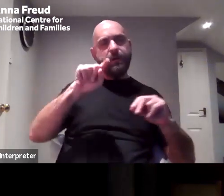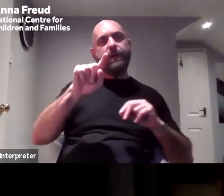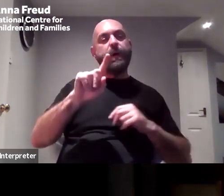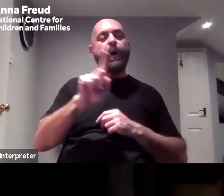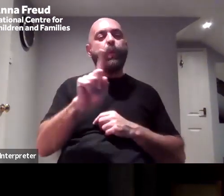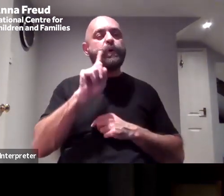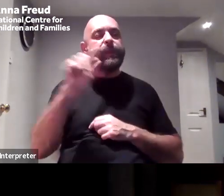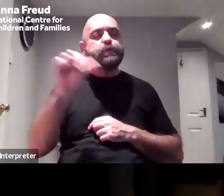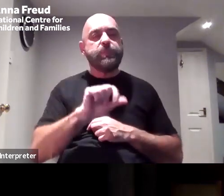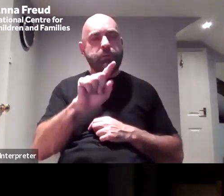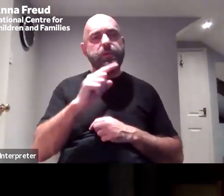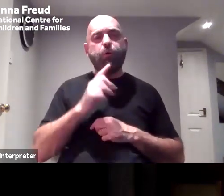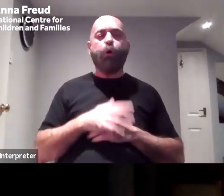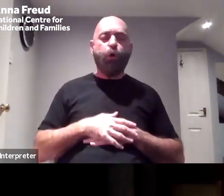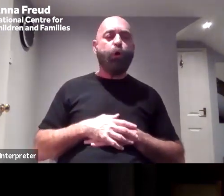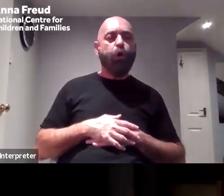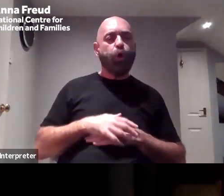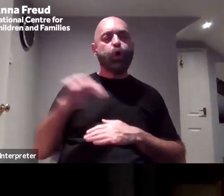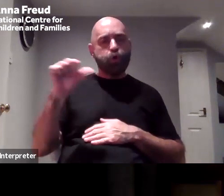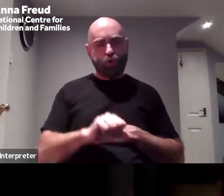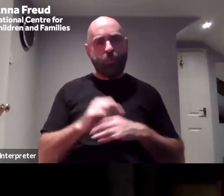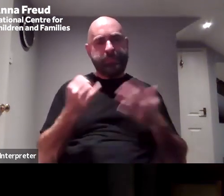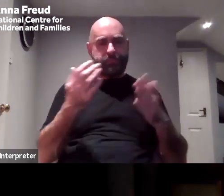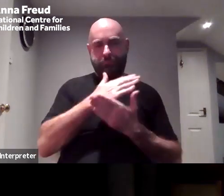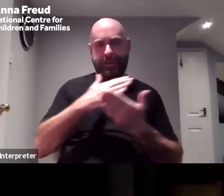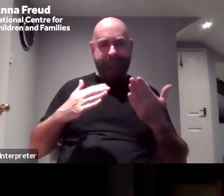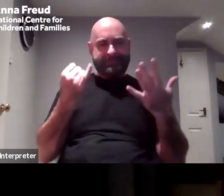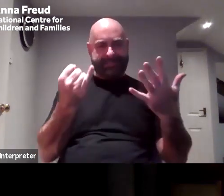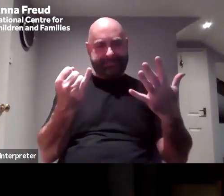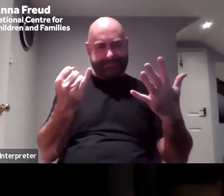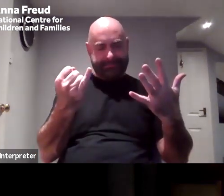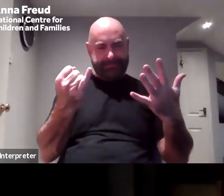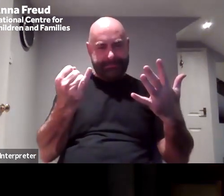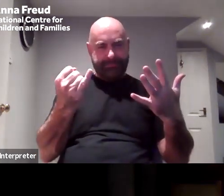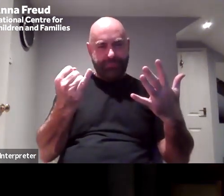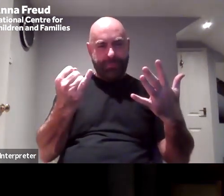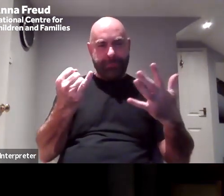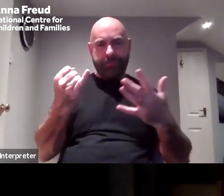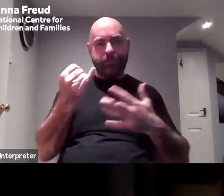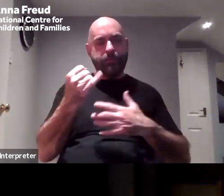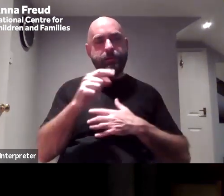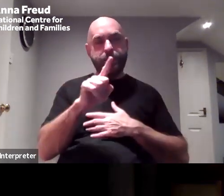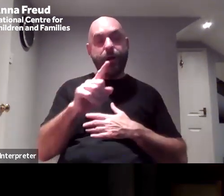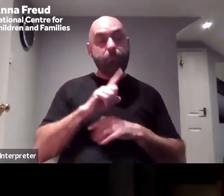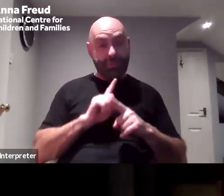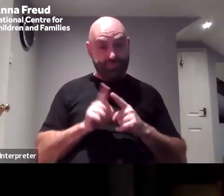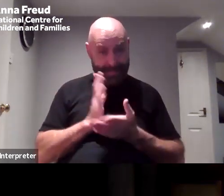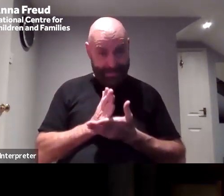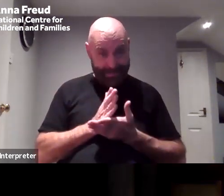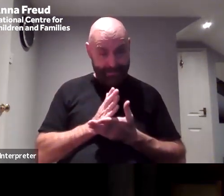be? And they say they think it should be 6. And the real figure is